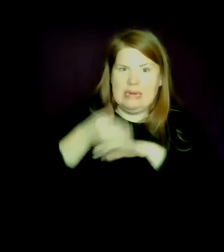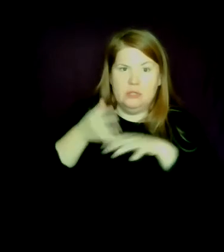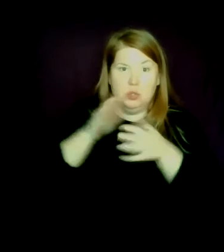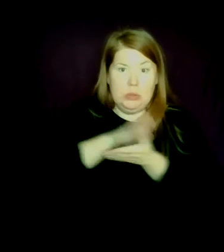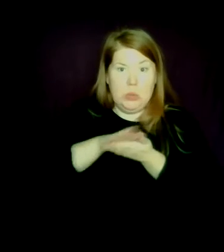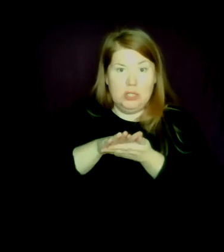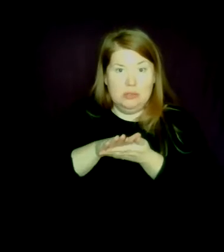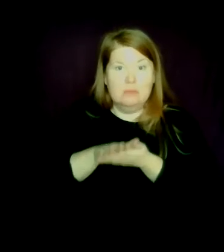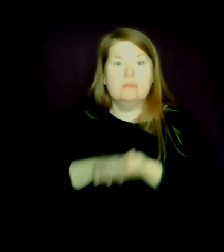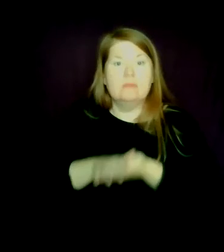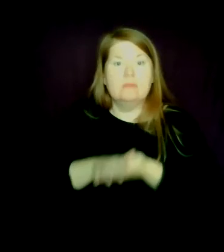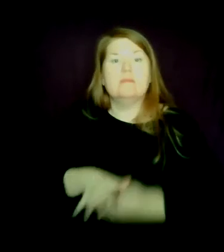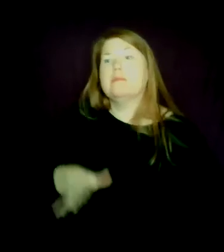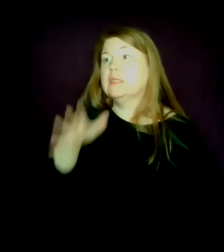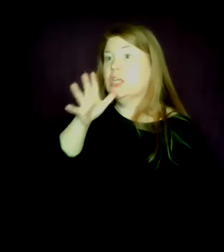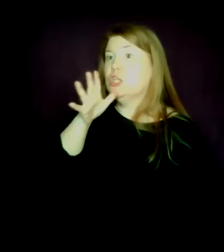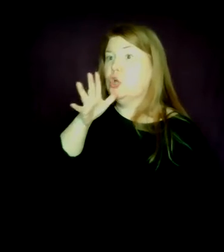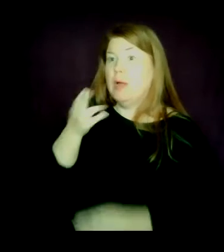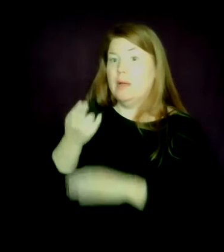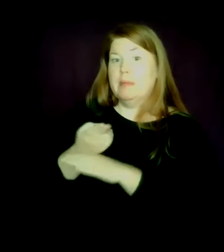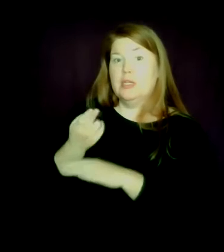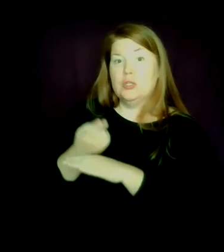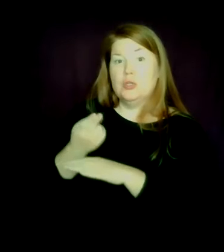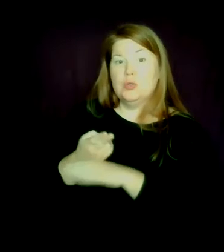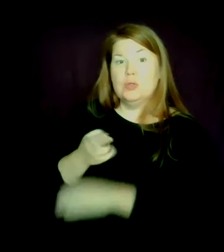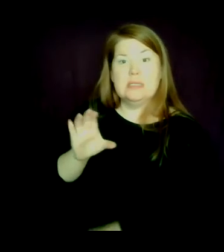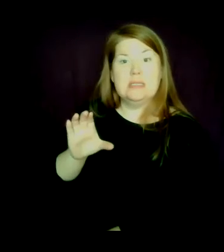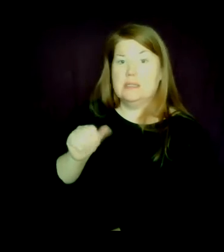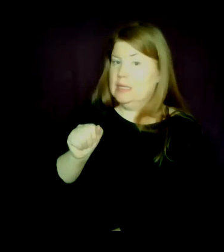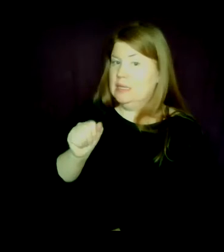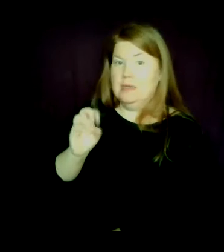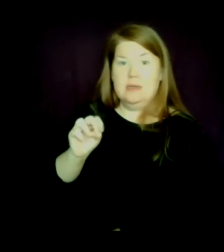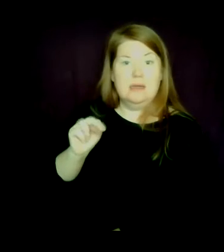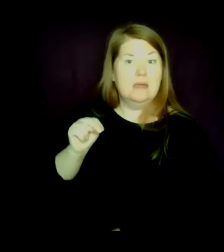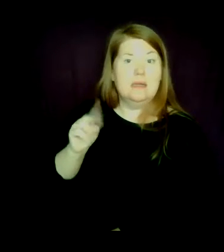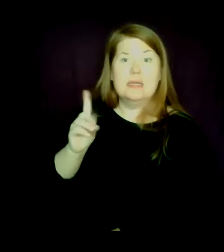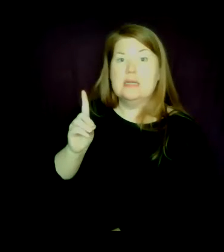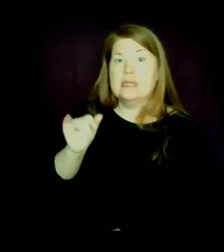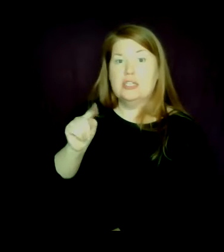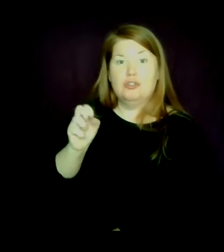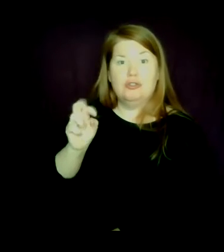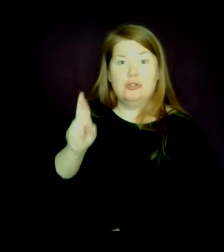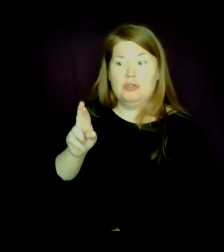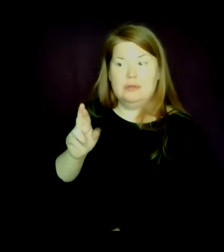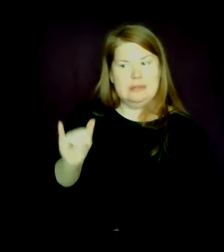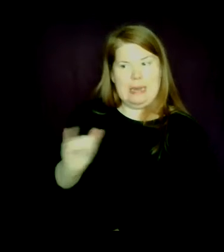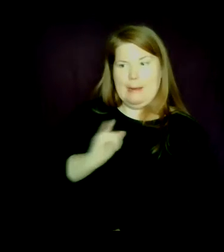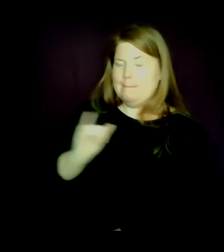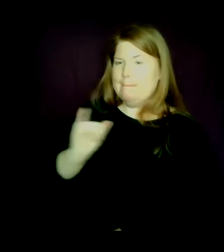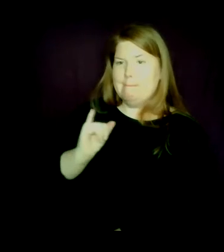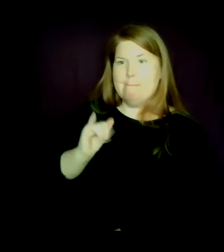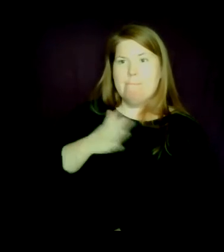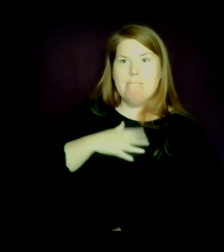Mama uses the same conditioner on me, and it makes my hair soft and shiny.